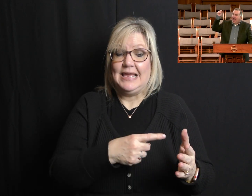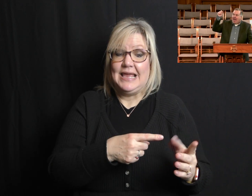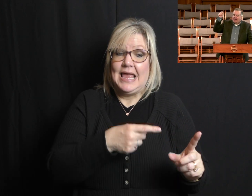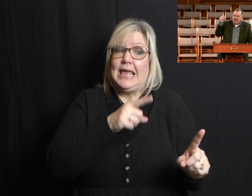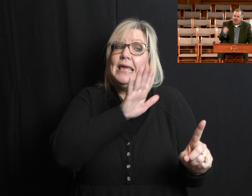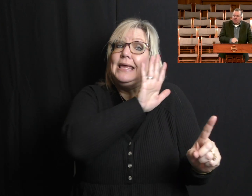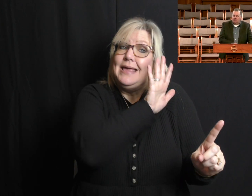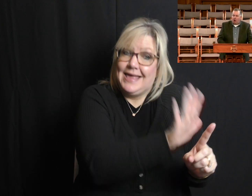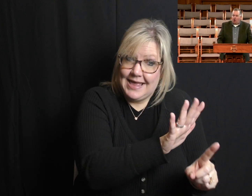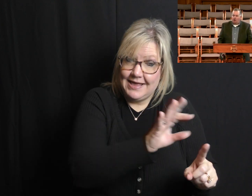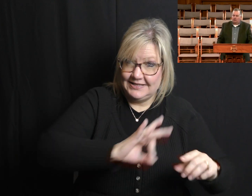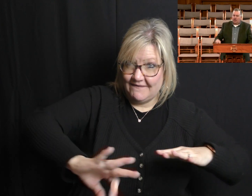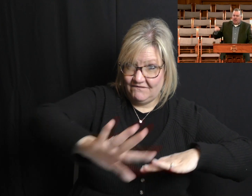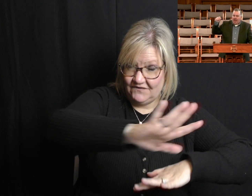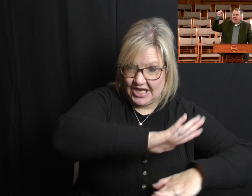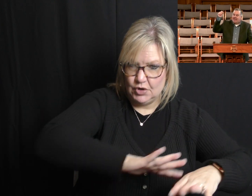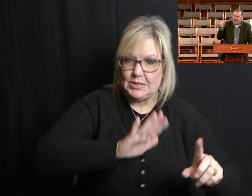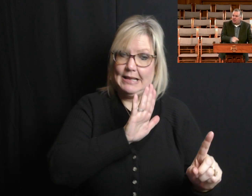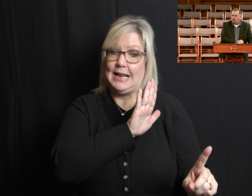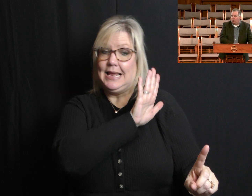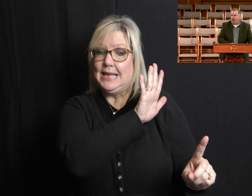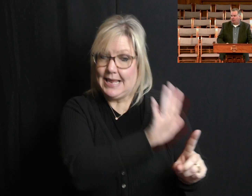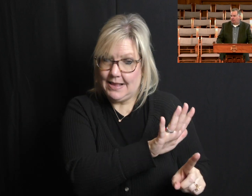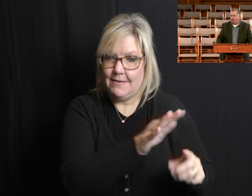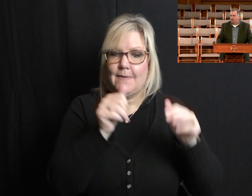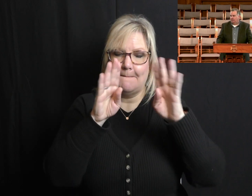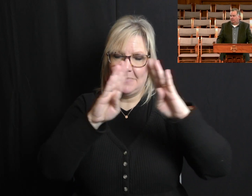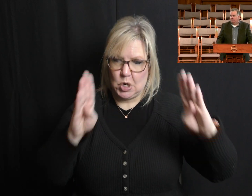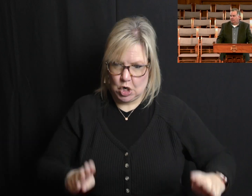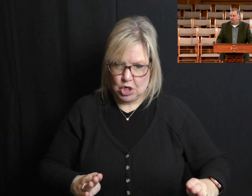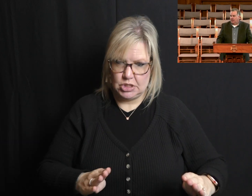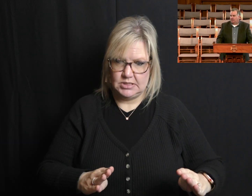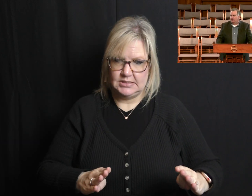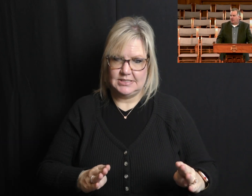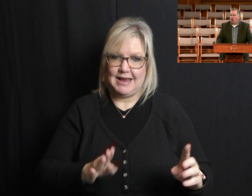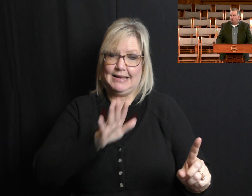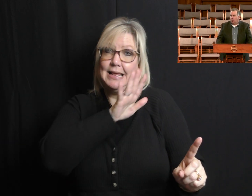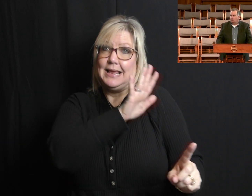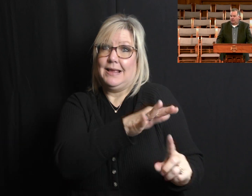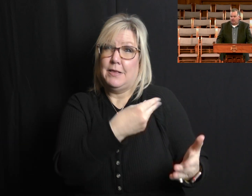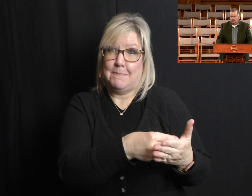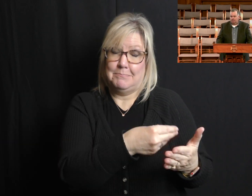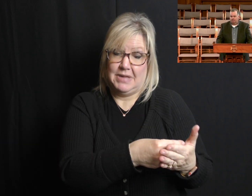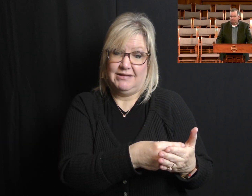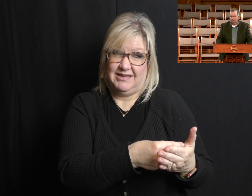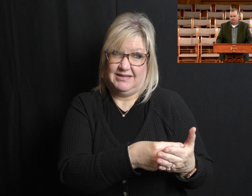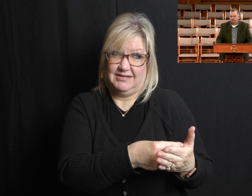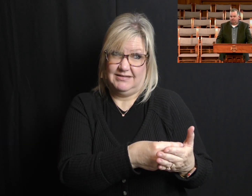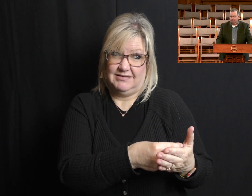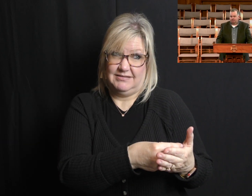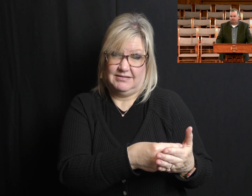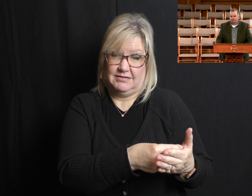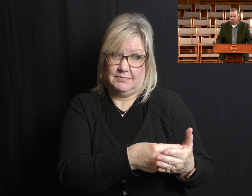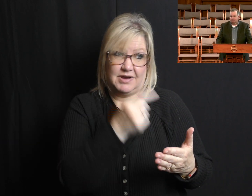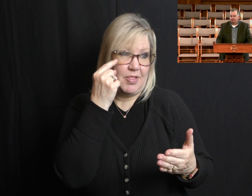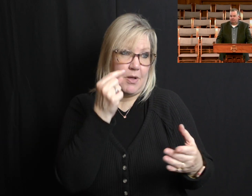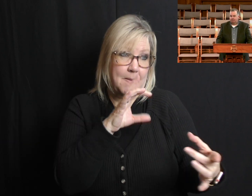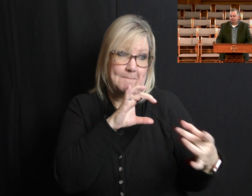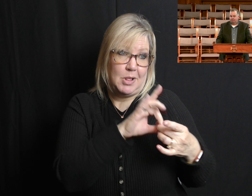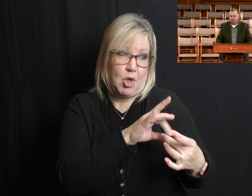productivity and his barns and his wealth, as if it all belonged to him.